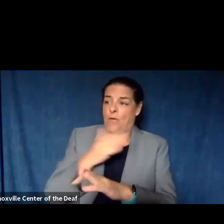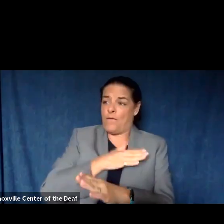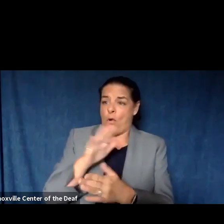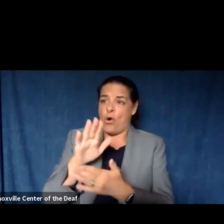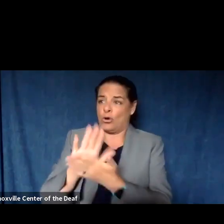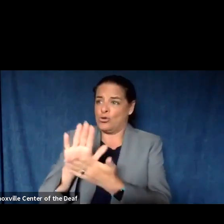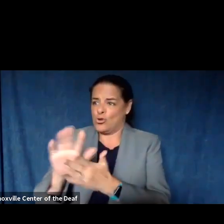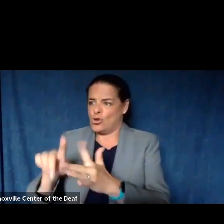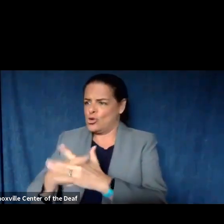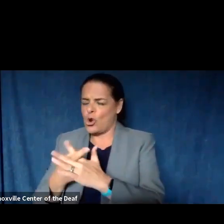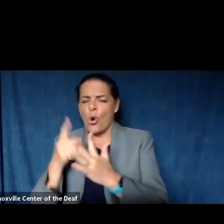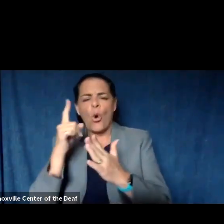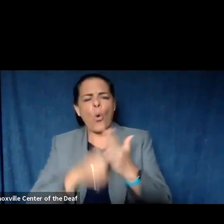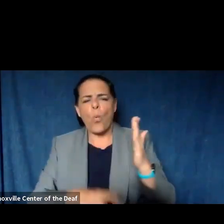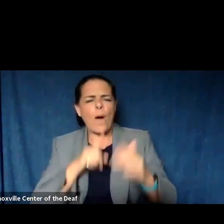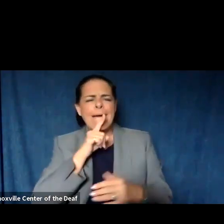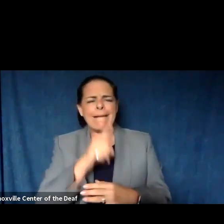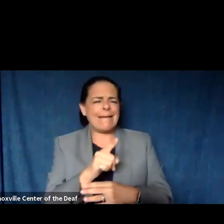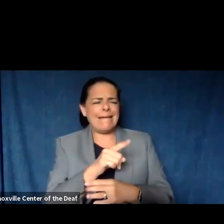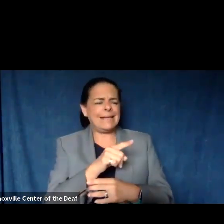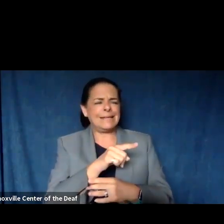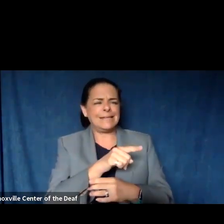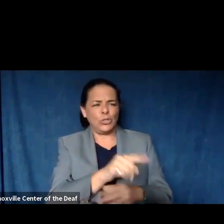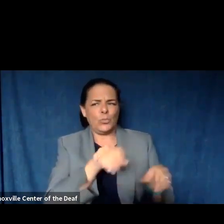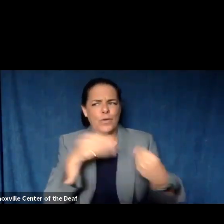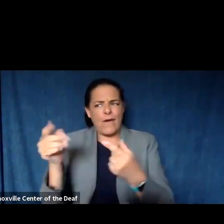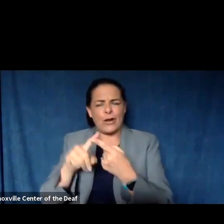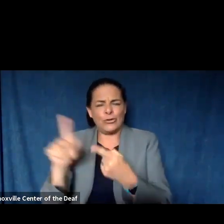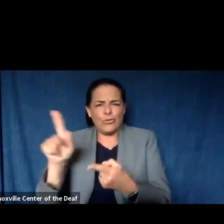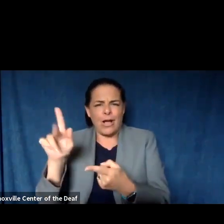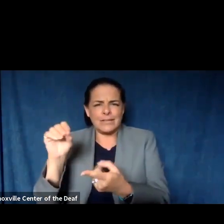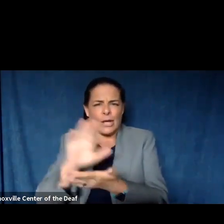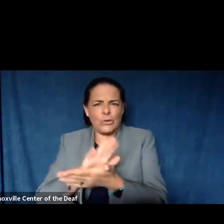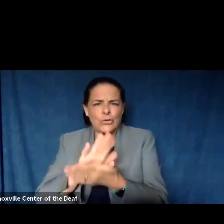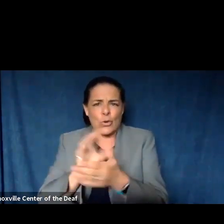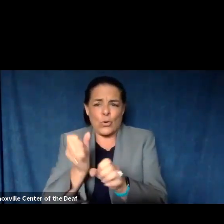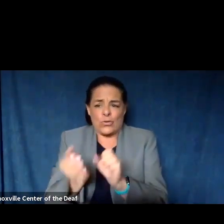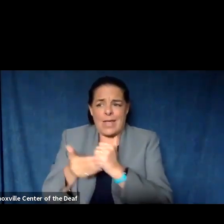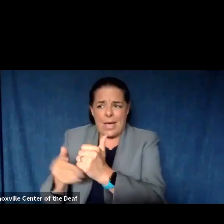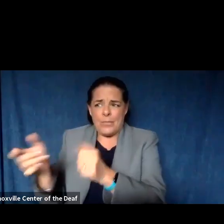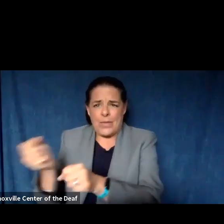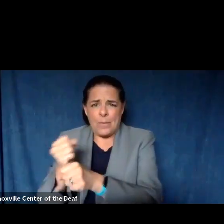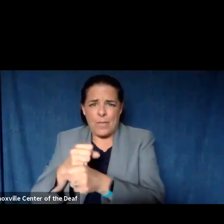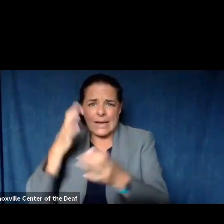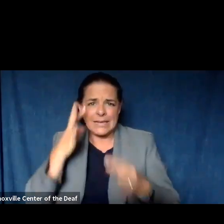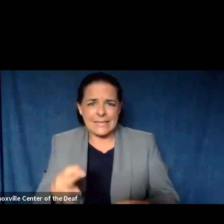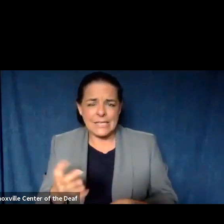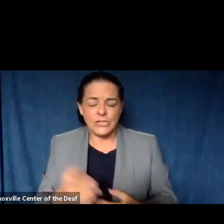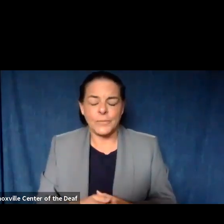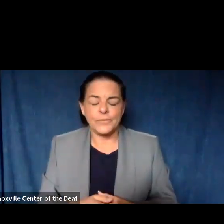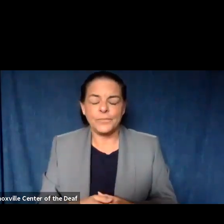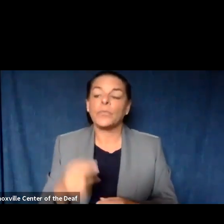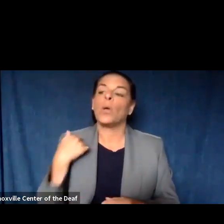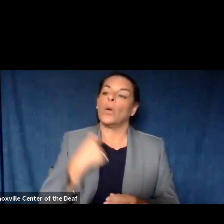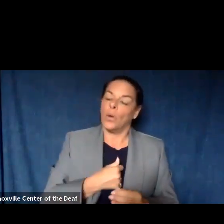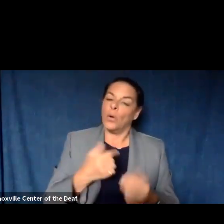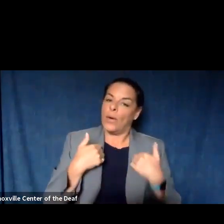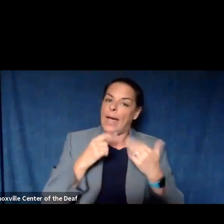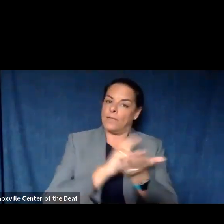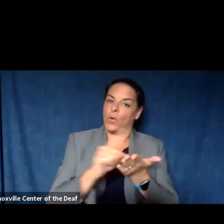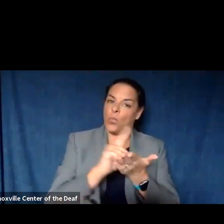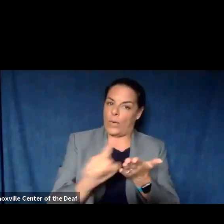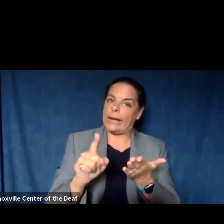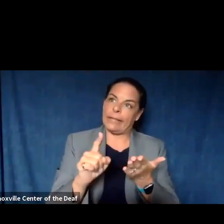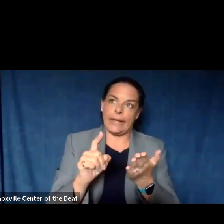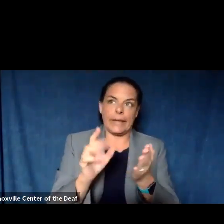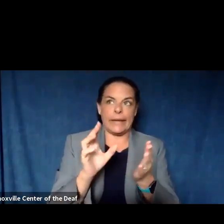KCHD providing to KCS to make their decision? We're talking routinely with them. We have at least a weekly setup call, talk typically